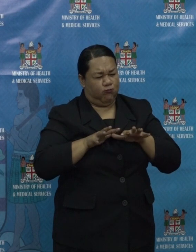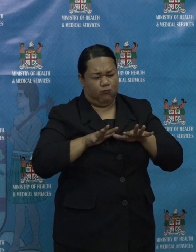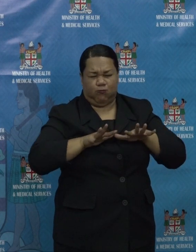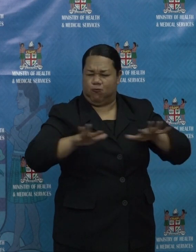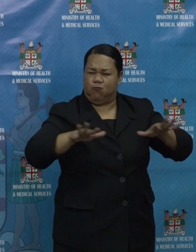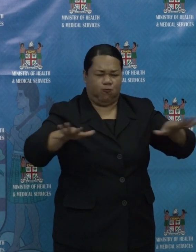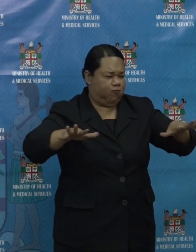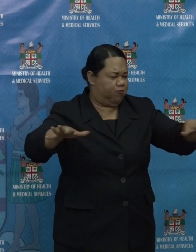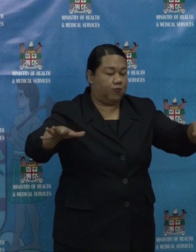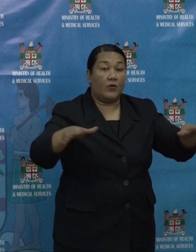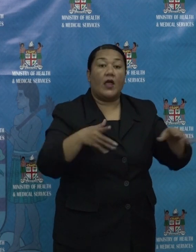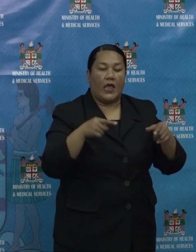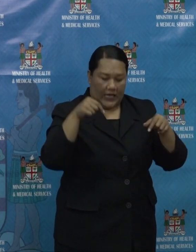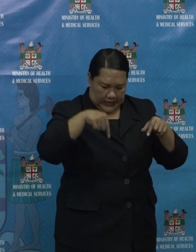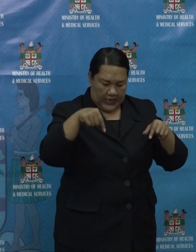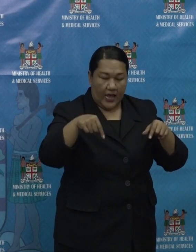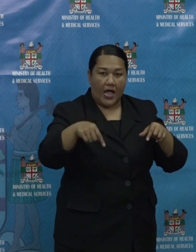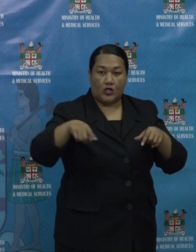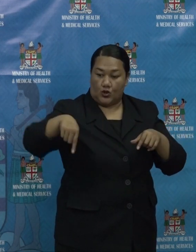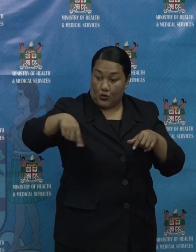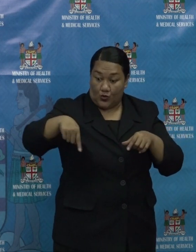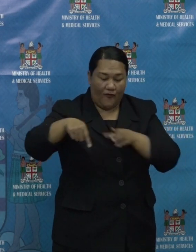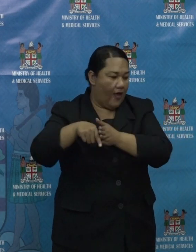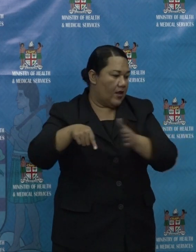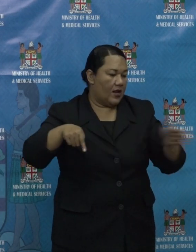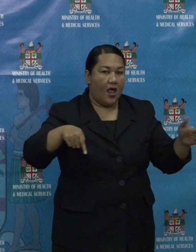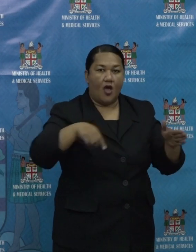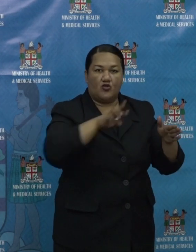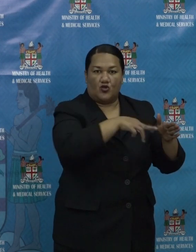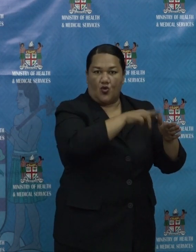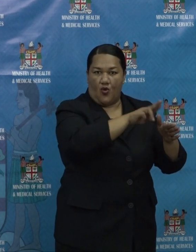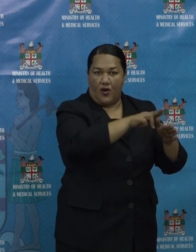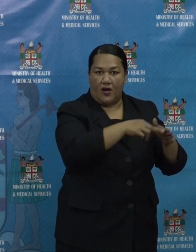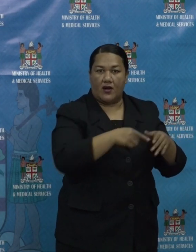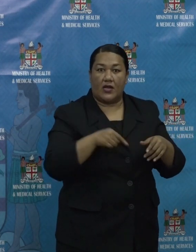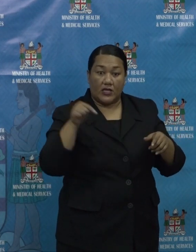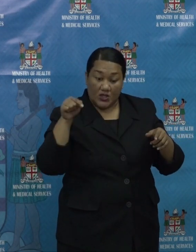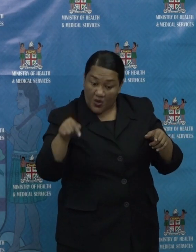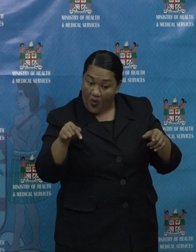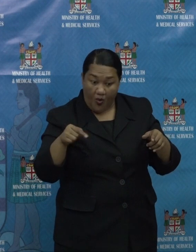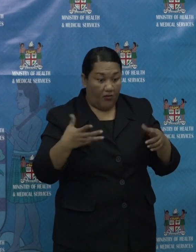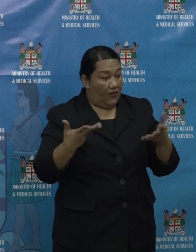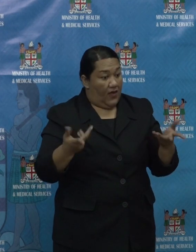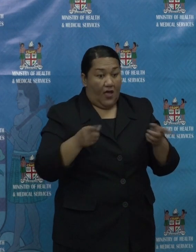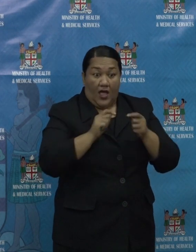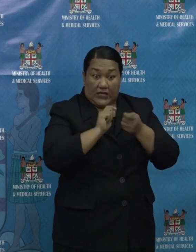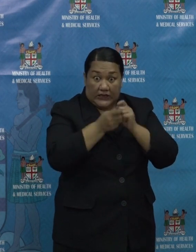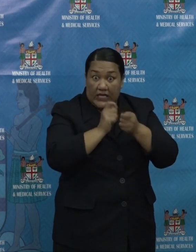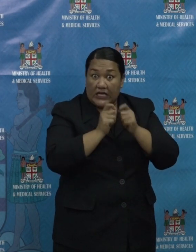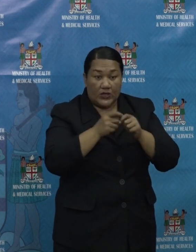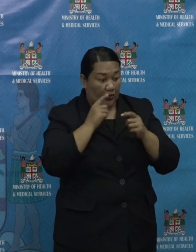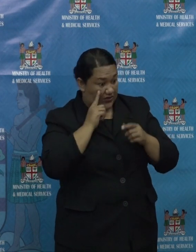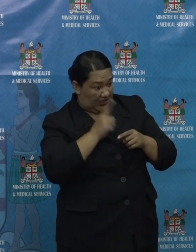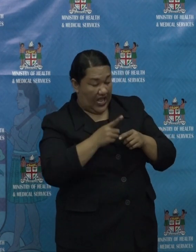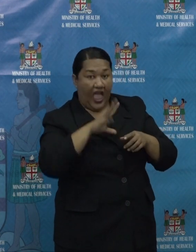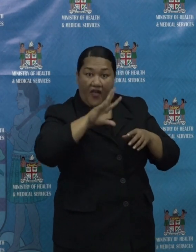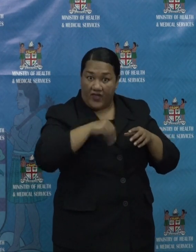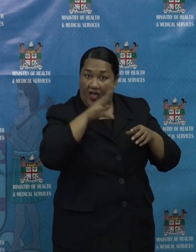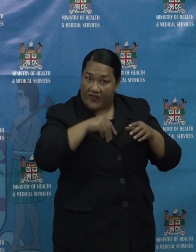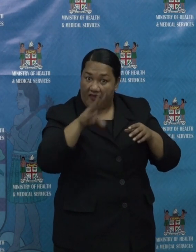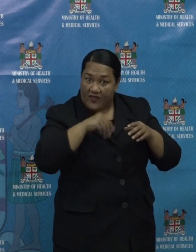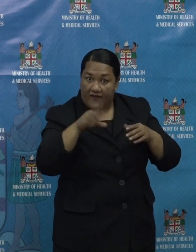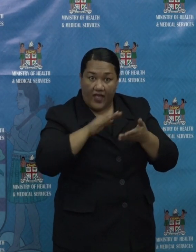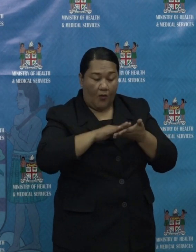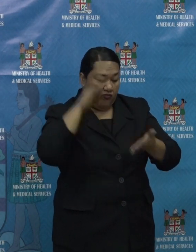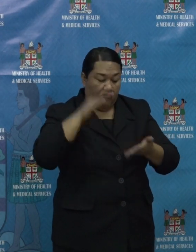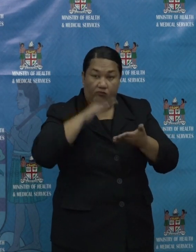area. And this means that there are many more cases in Suva-Nosori that we're just not picking up with our testing. And as cases have increased